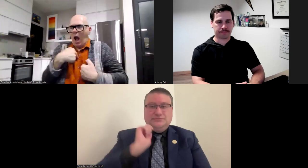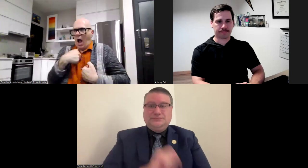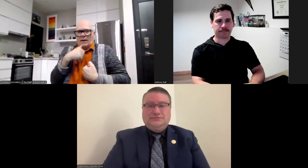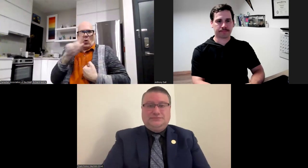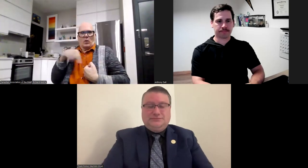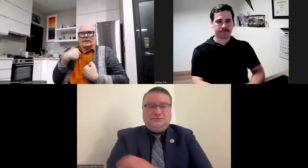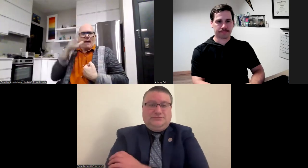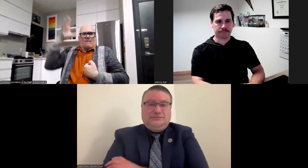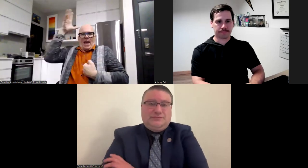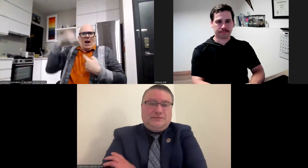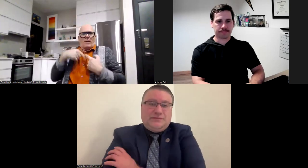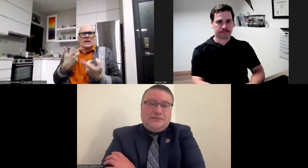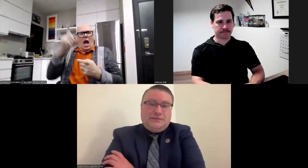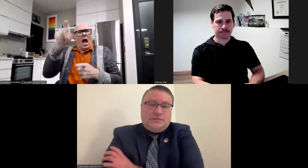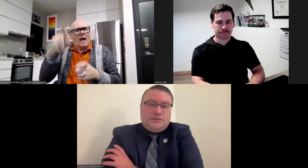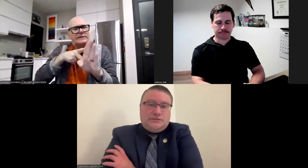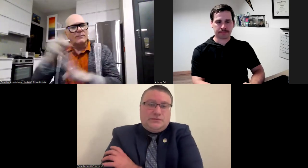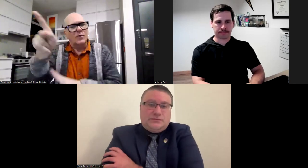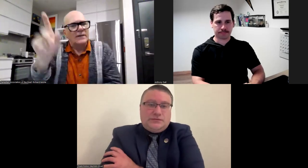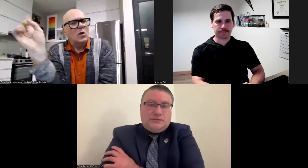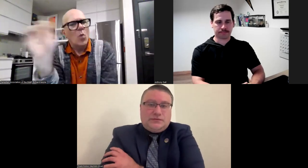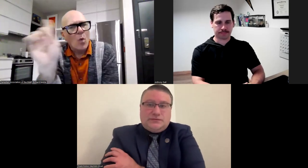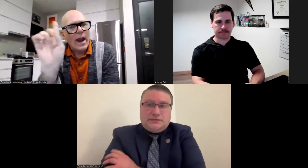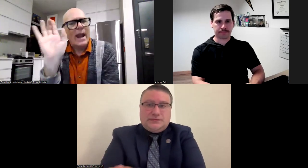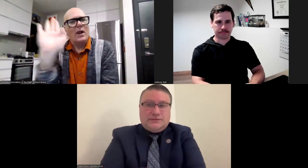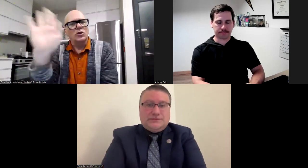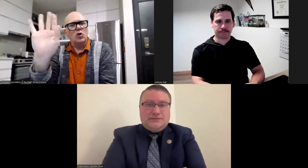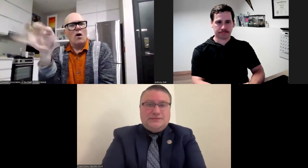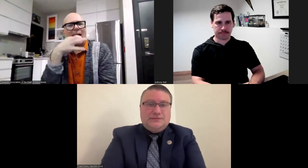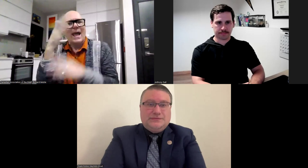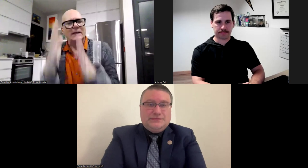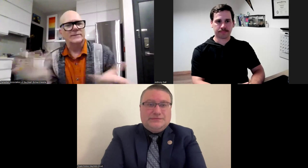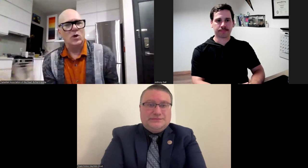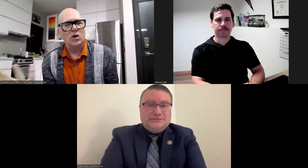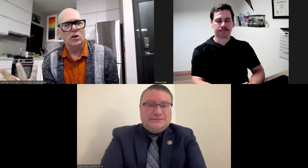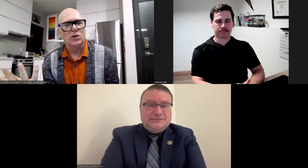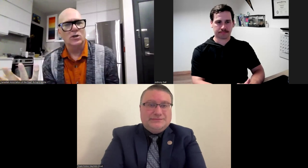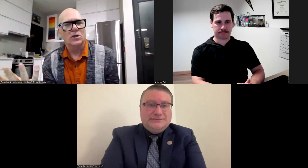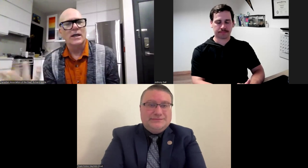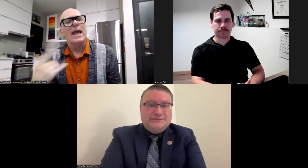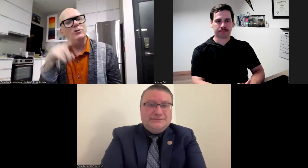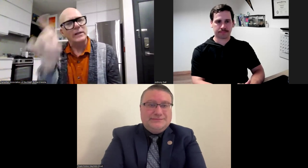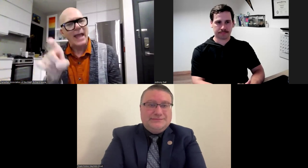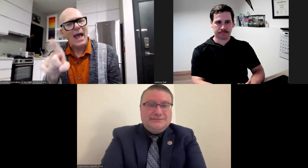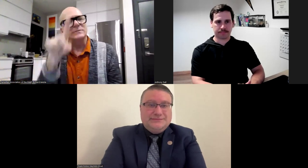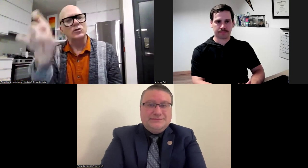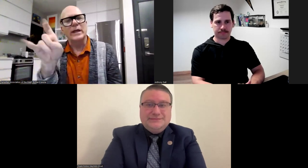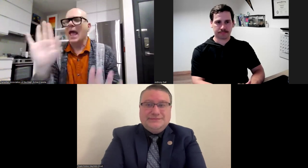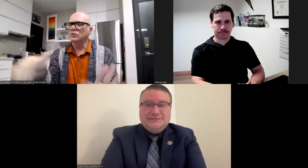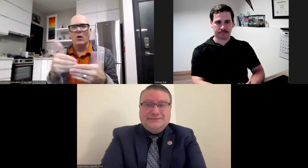not providing service to my child? As a parent, I expected to see that professional here. Where are they? And so then